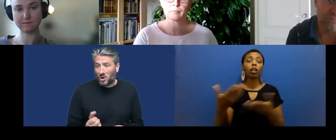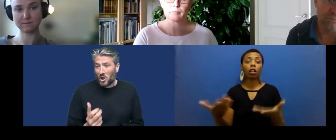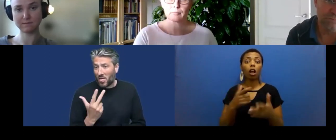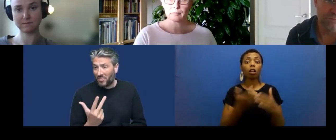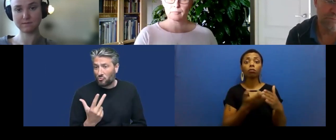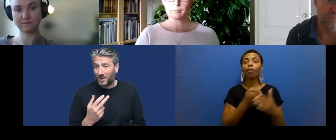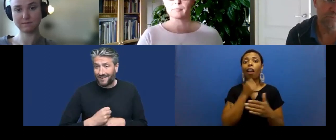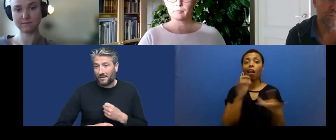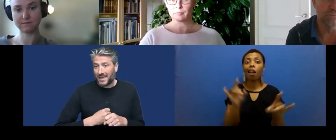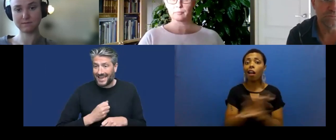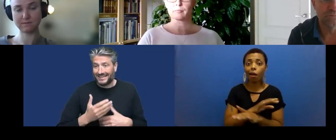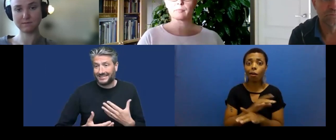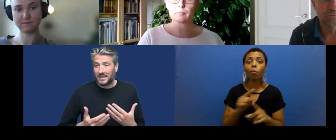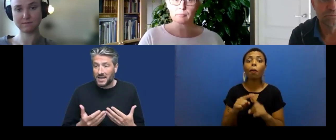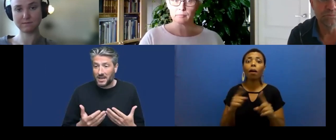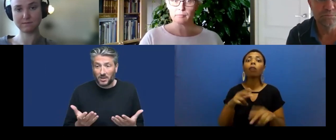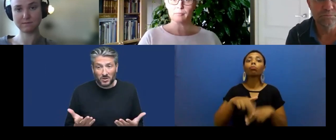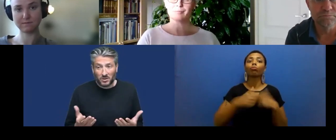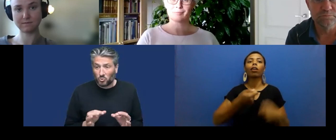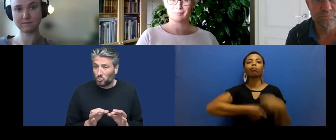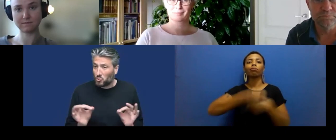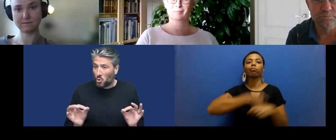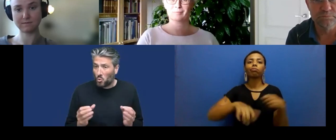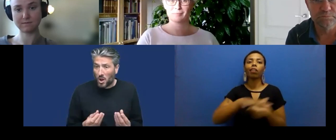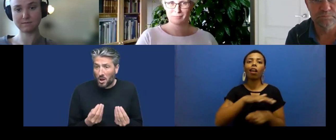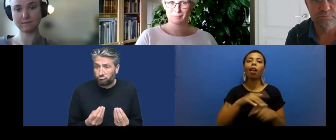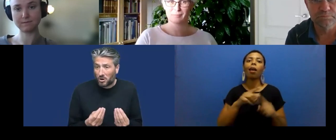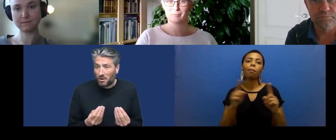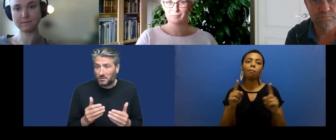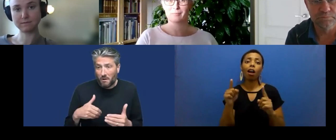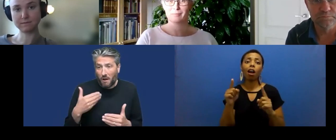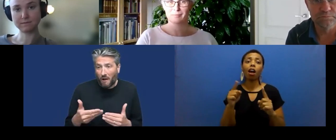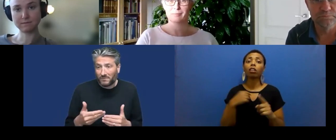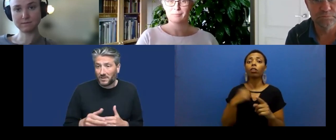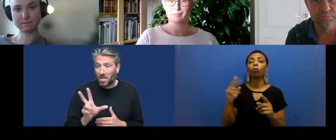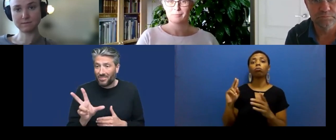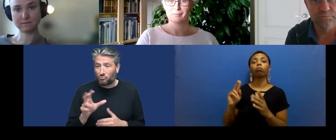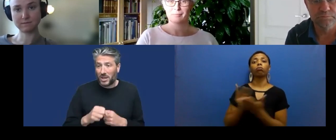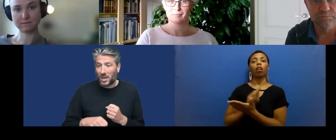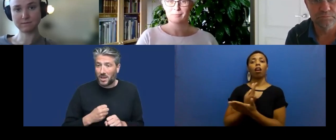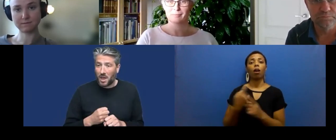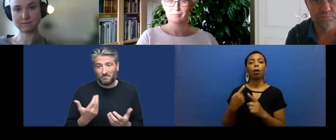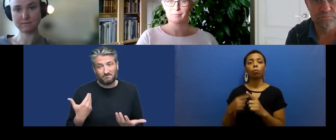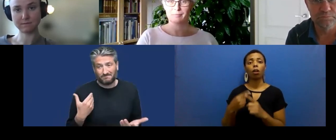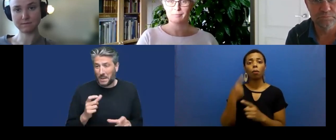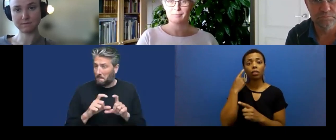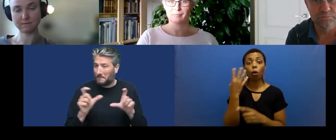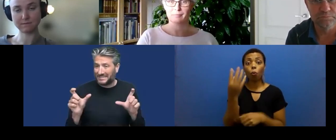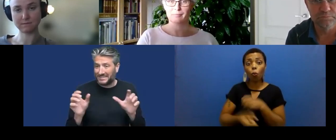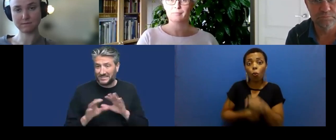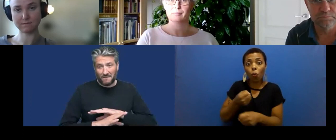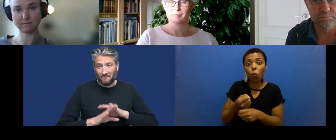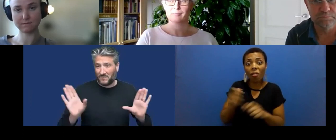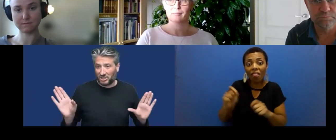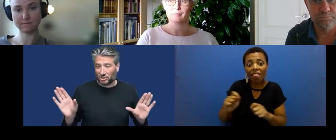out of business. And I was completely wrong. We're 4 years down the road, and I don't foresee any